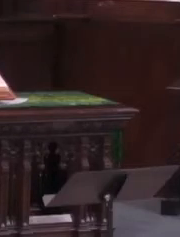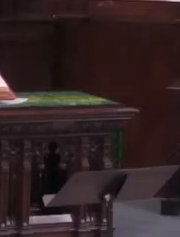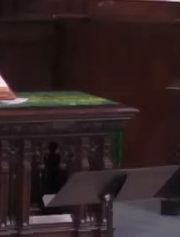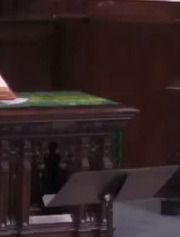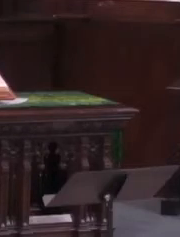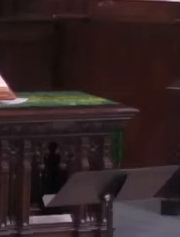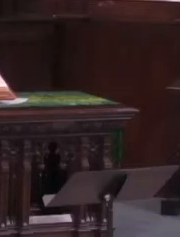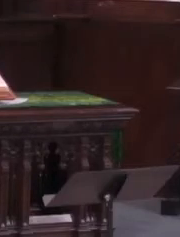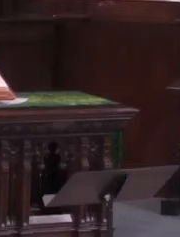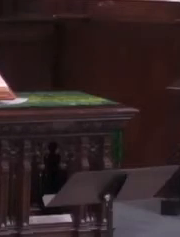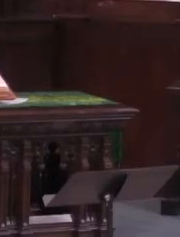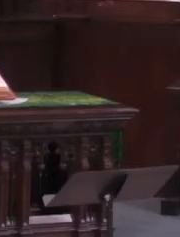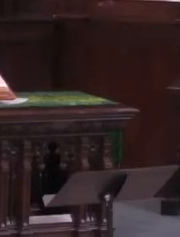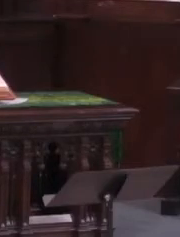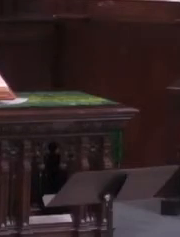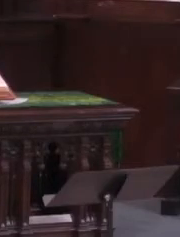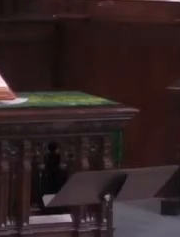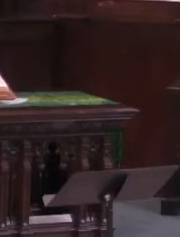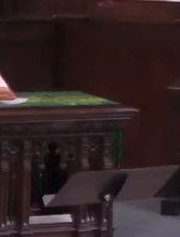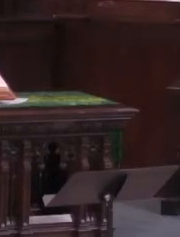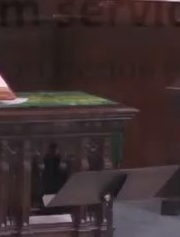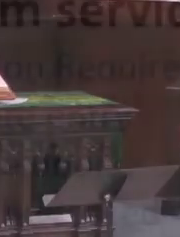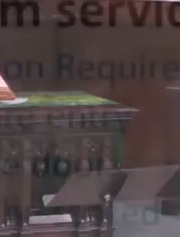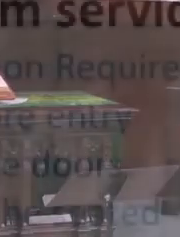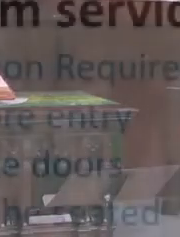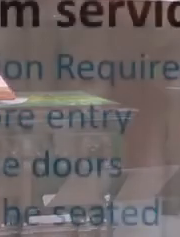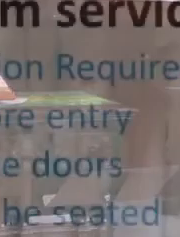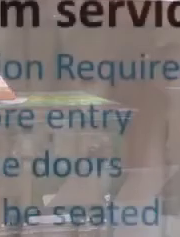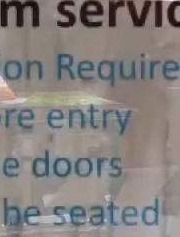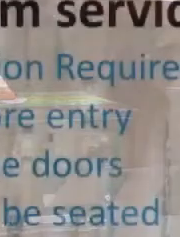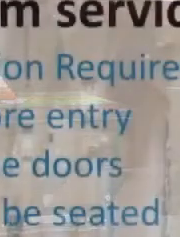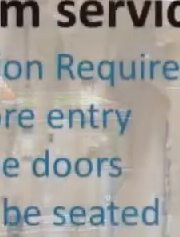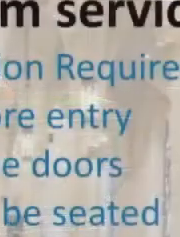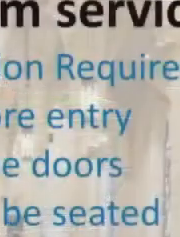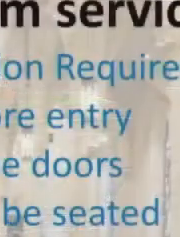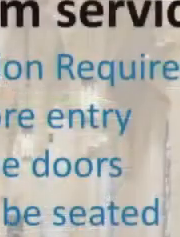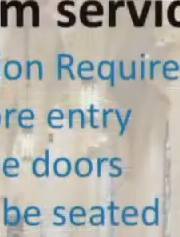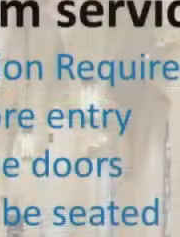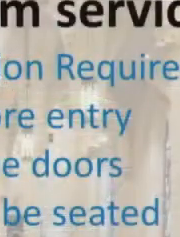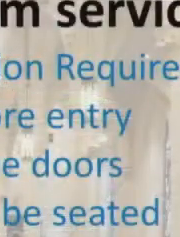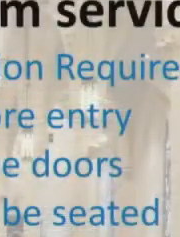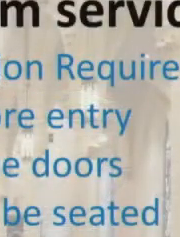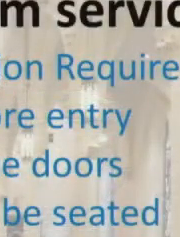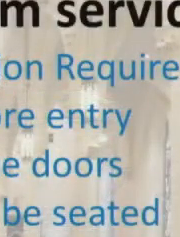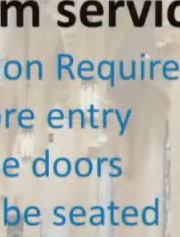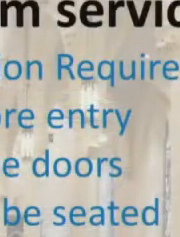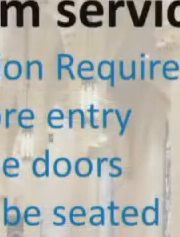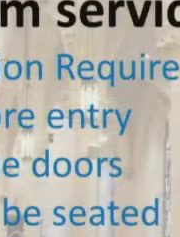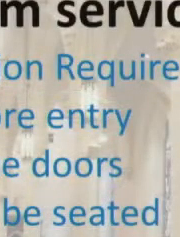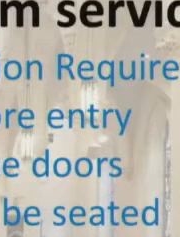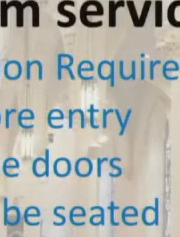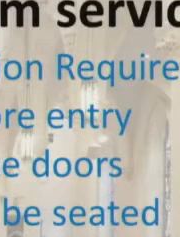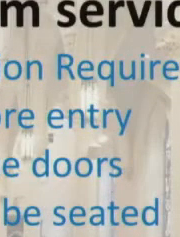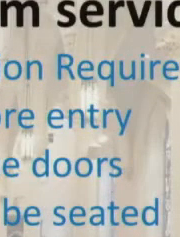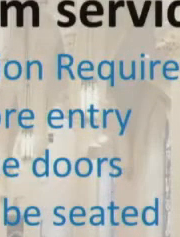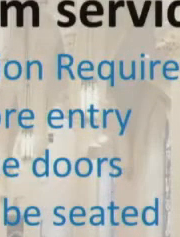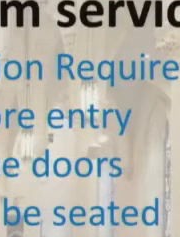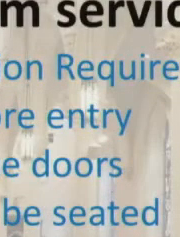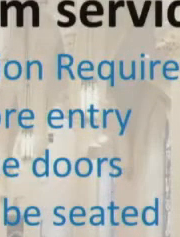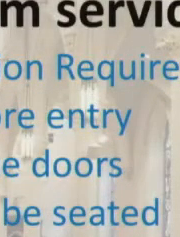some protocols that we're following to ensure that everyone in our community remains safe. All of that information is available on our